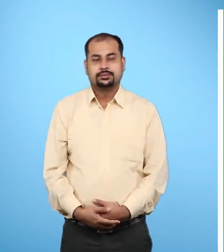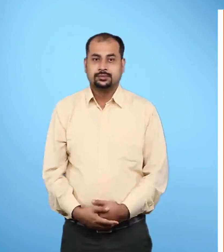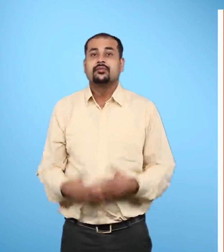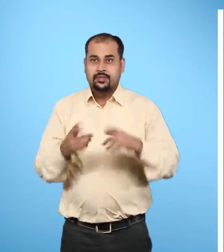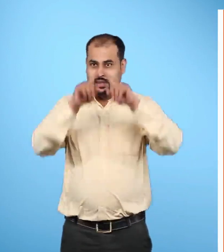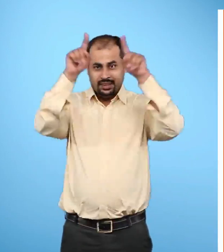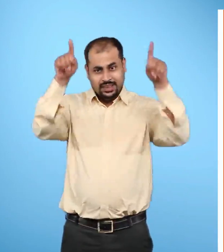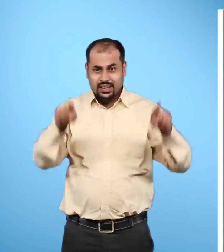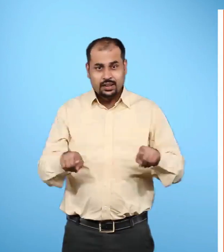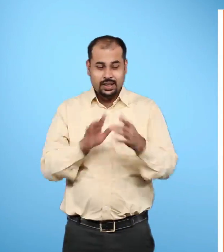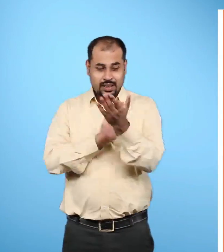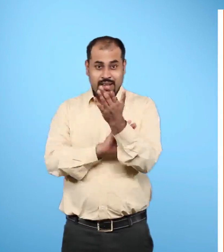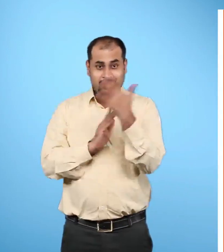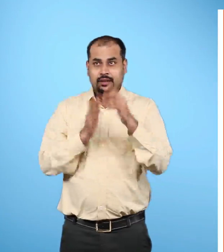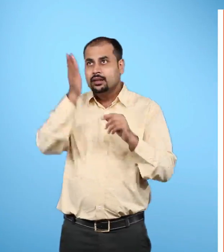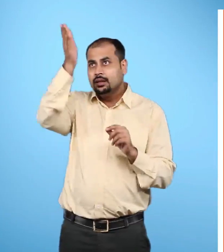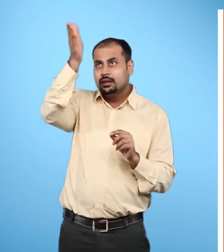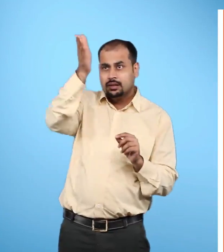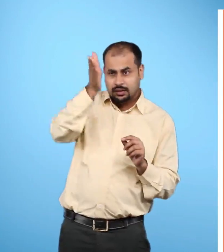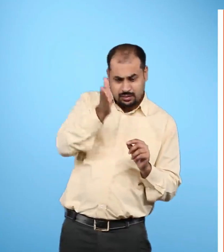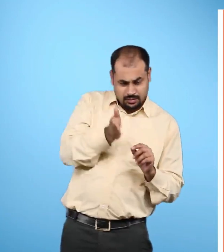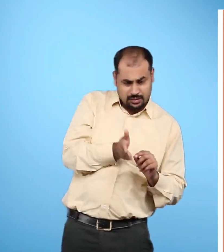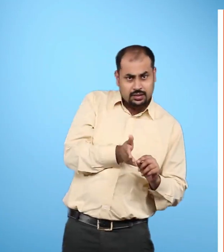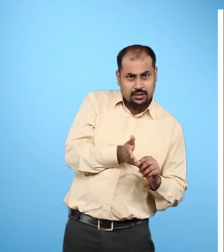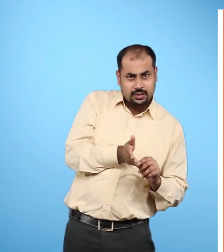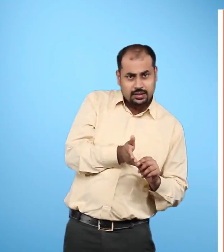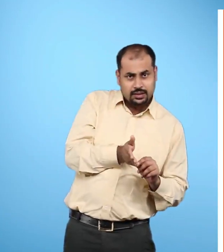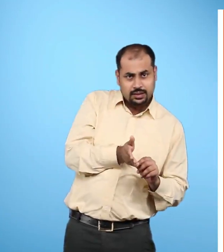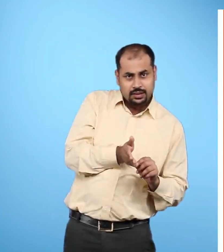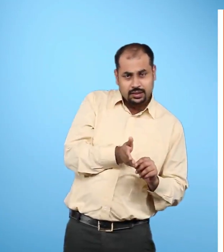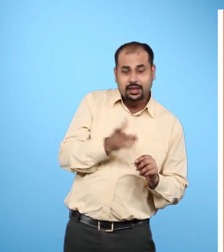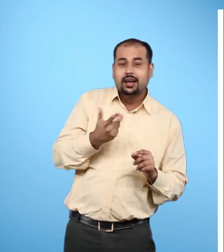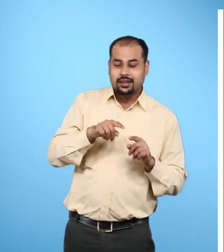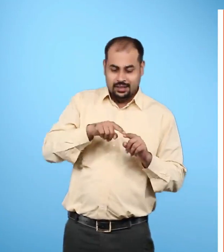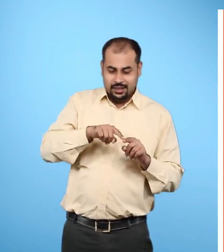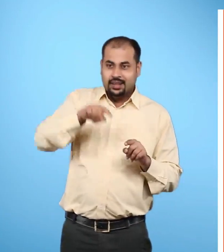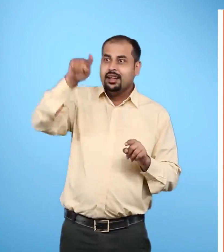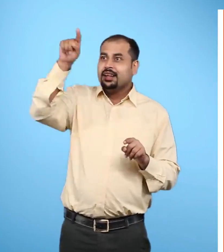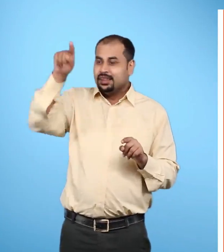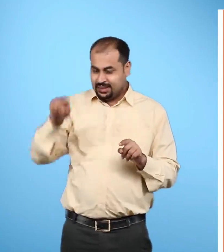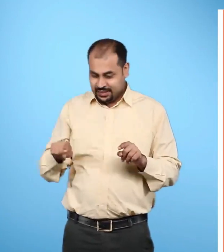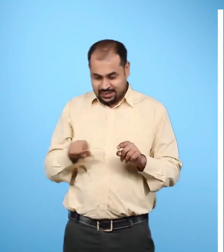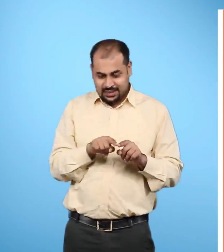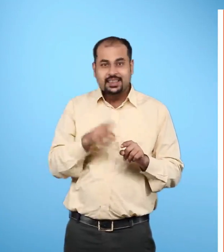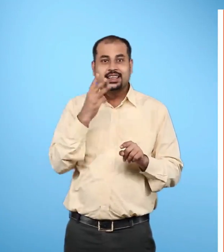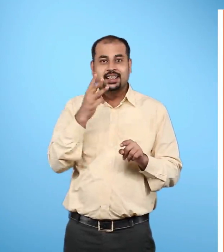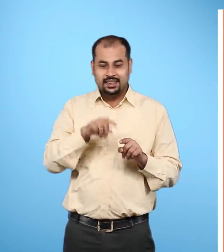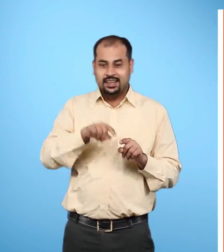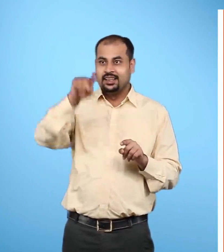The figure is cut diagonally from the top right to the bottom left corner, creating two triangles.